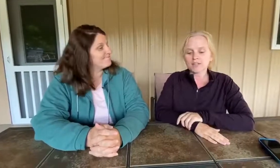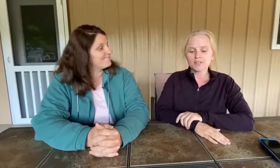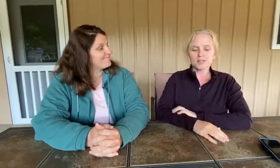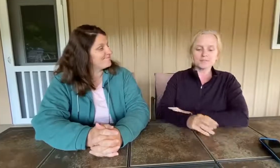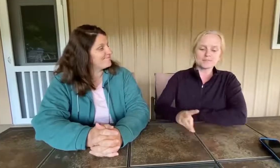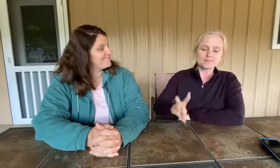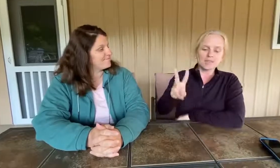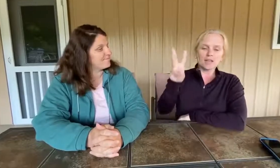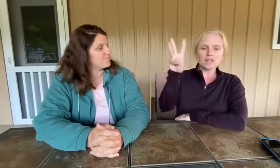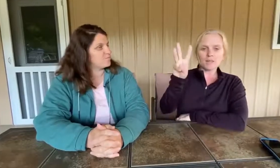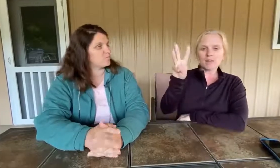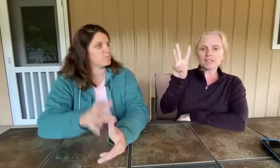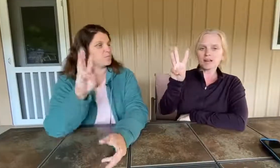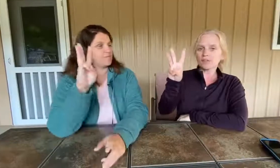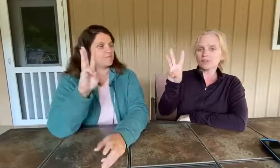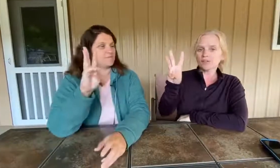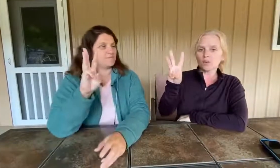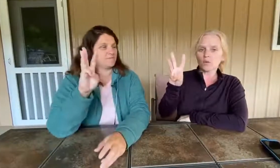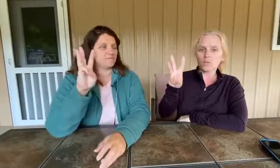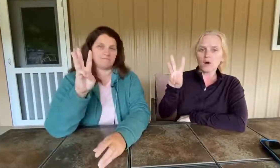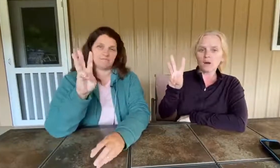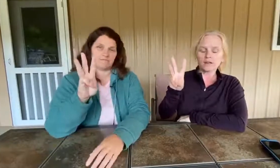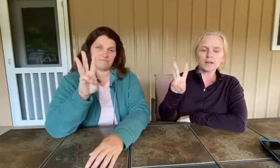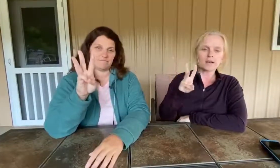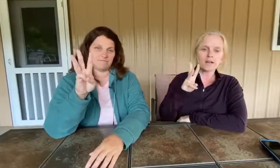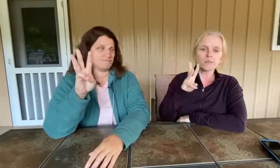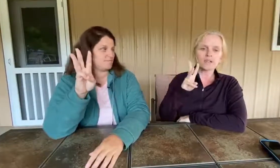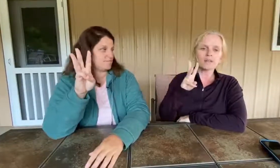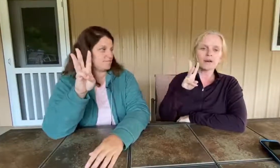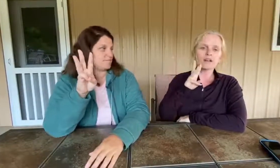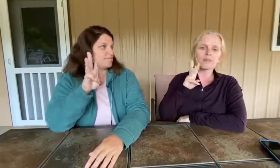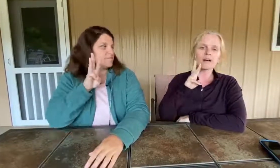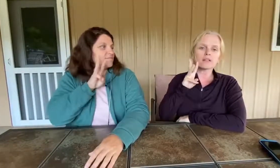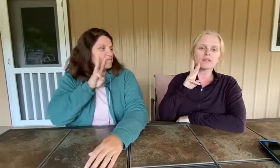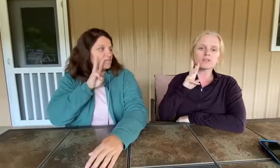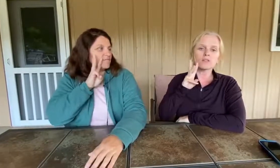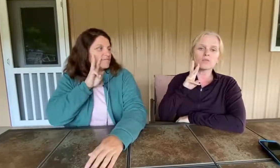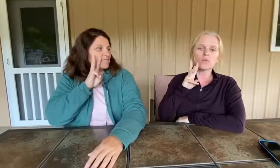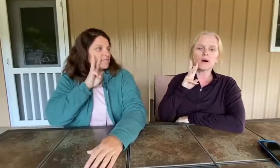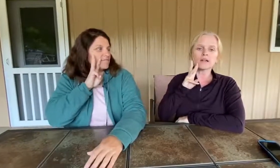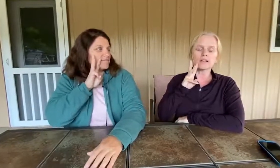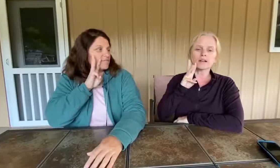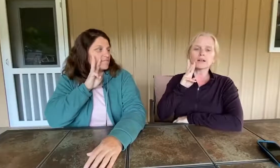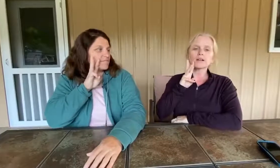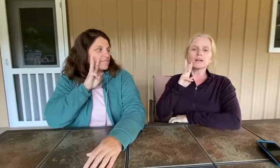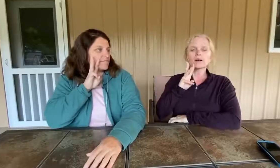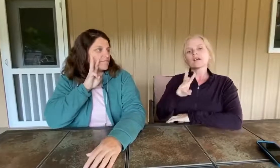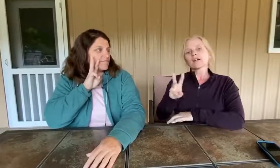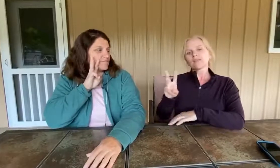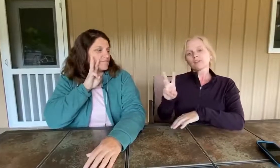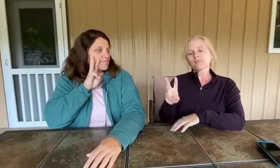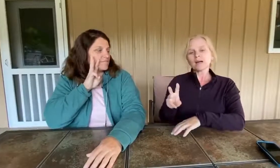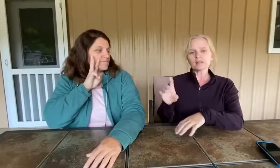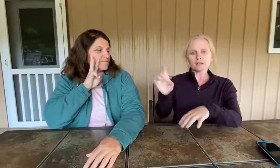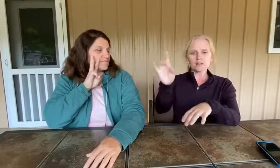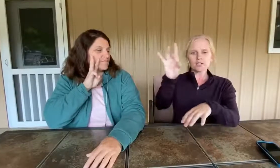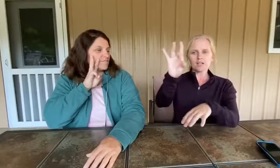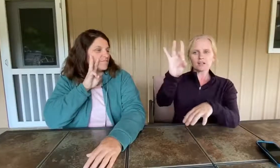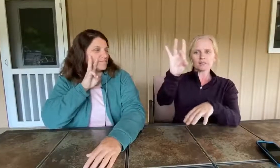too. You make a W for water, put it up by your mouth and do water. And for melon, you take your